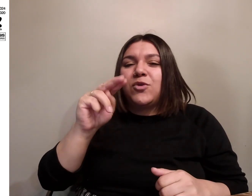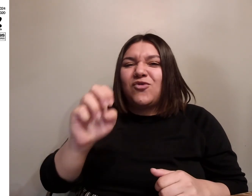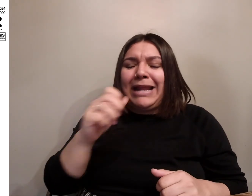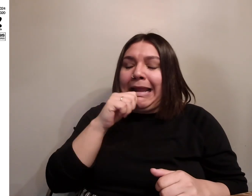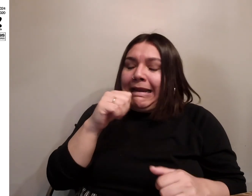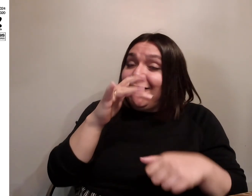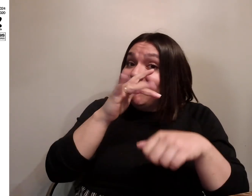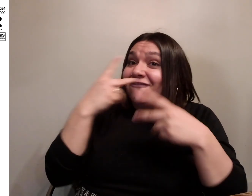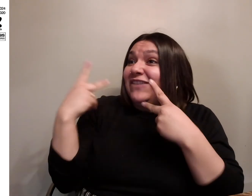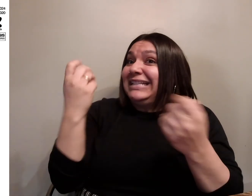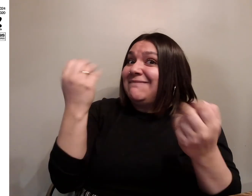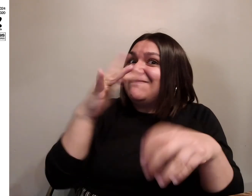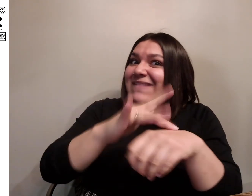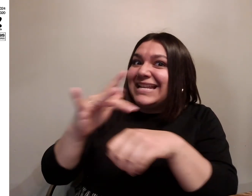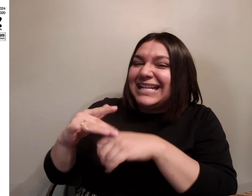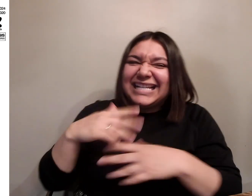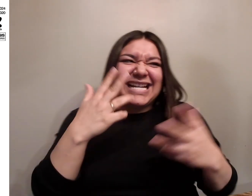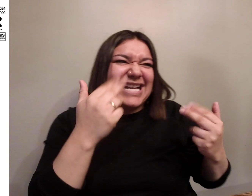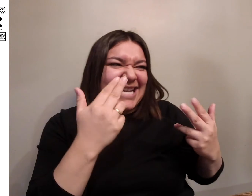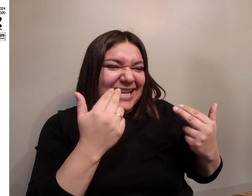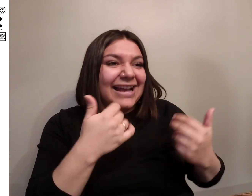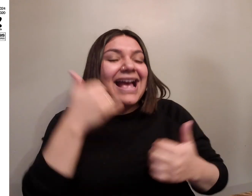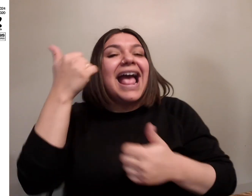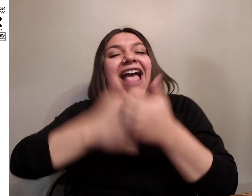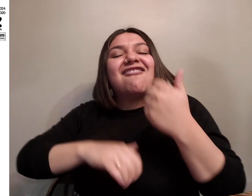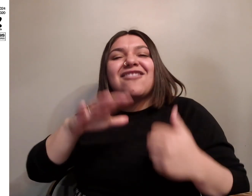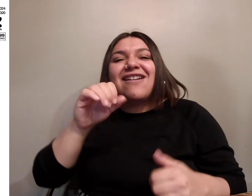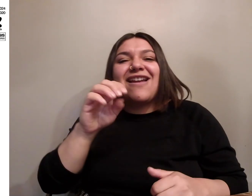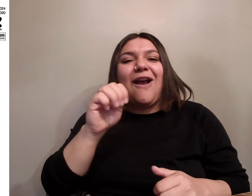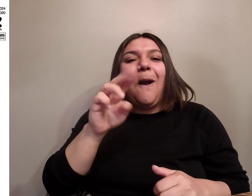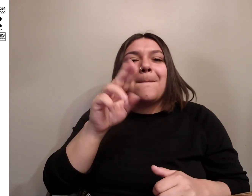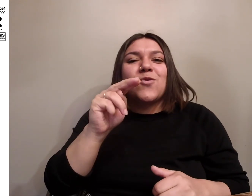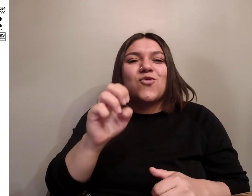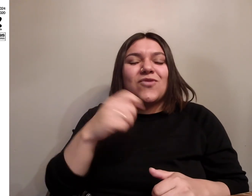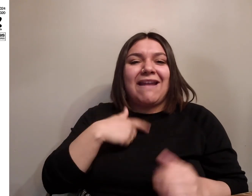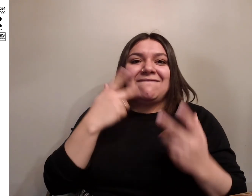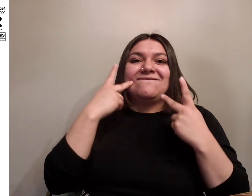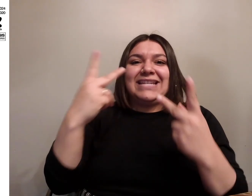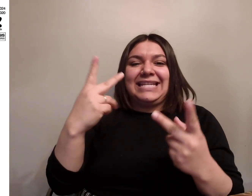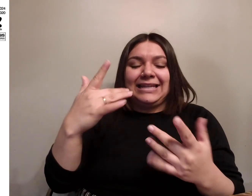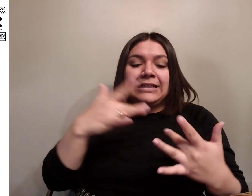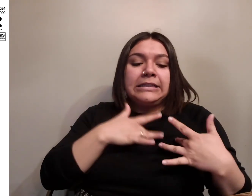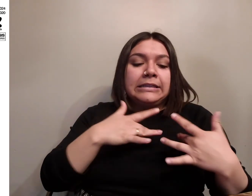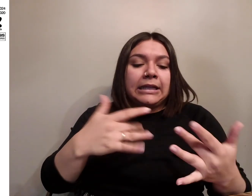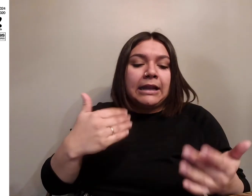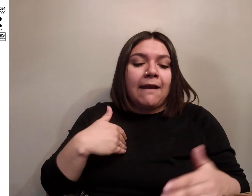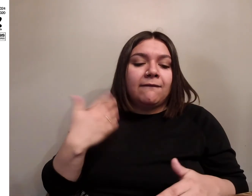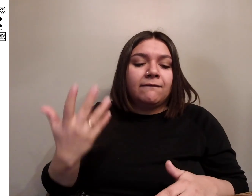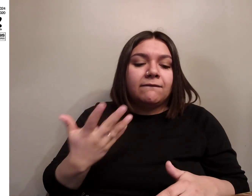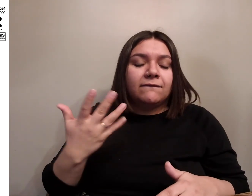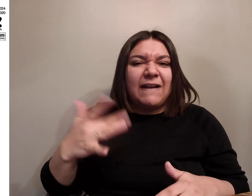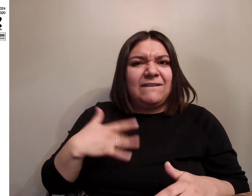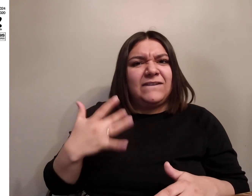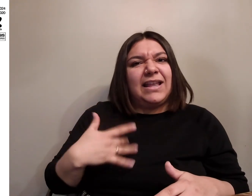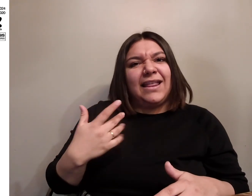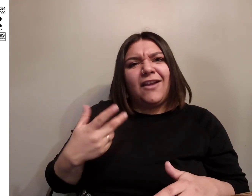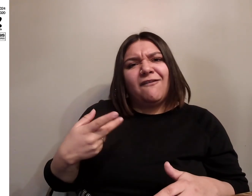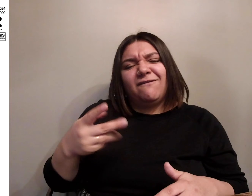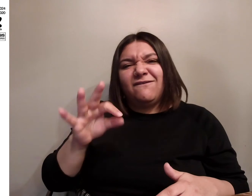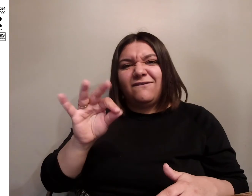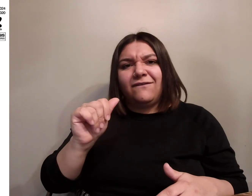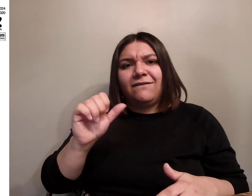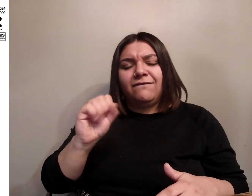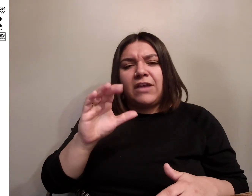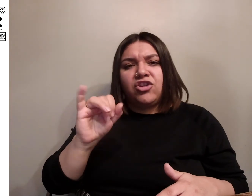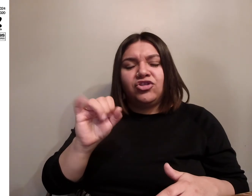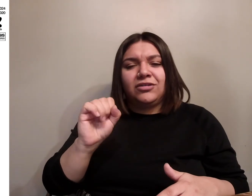every commune. Not that I visited that many, but every commune I ever went to, there was this